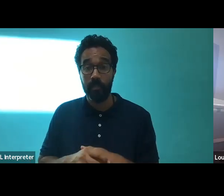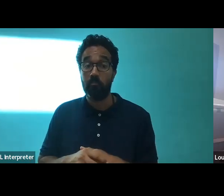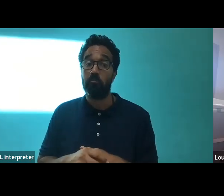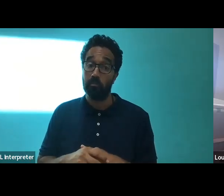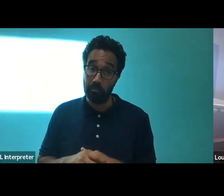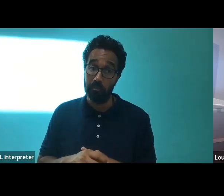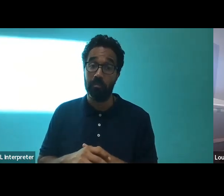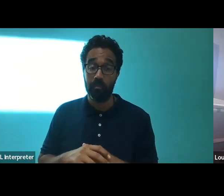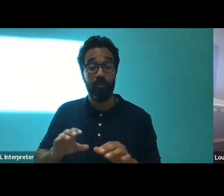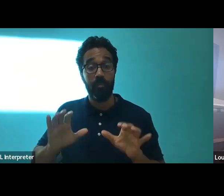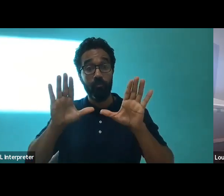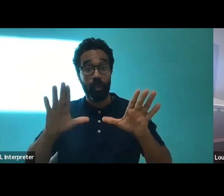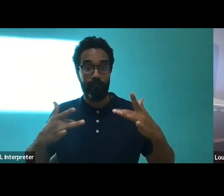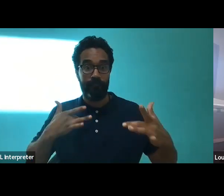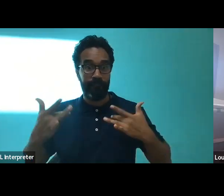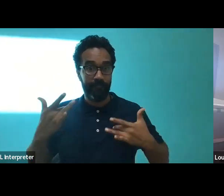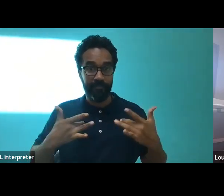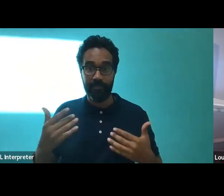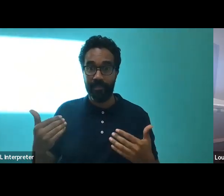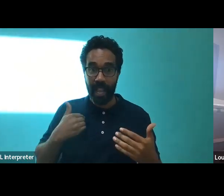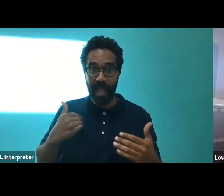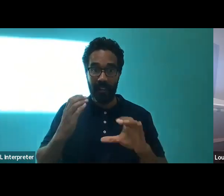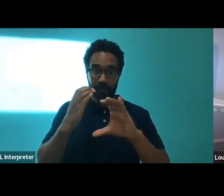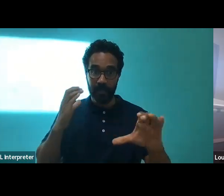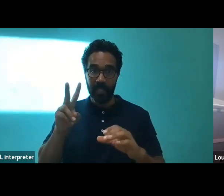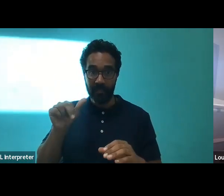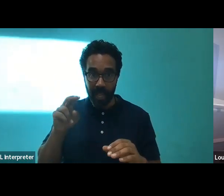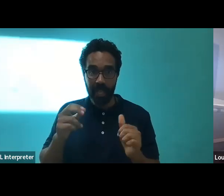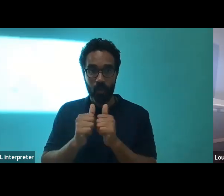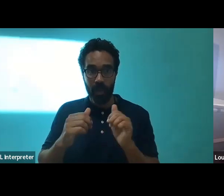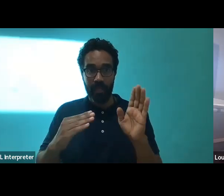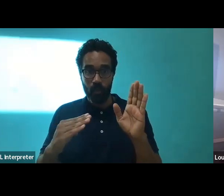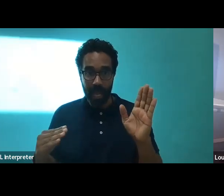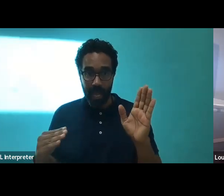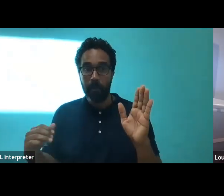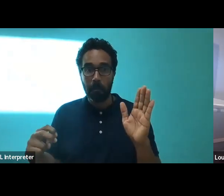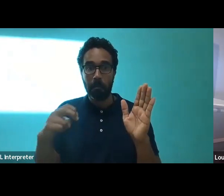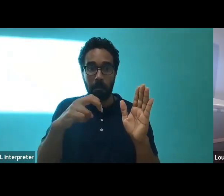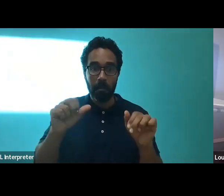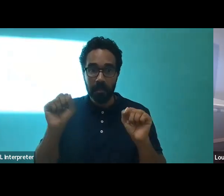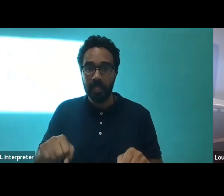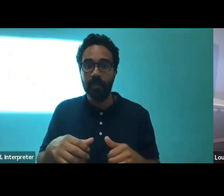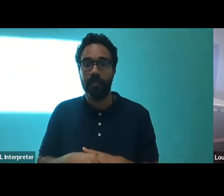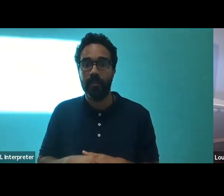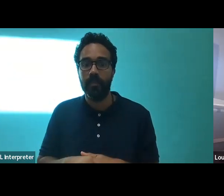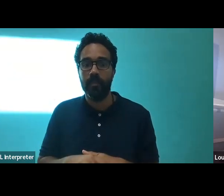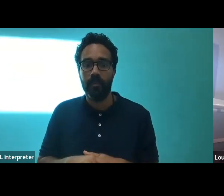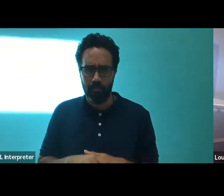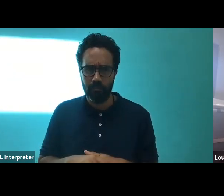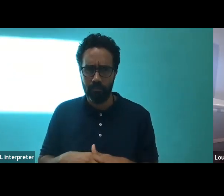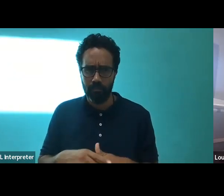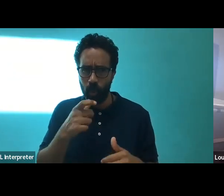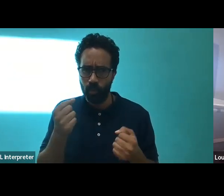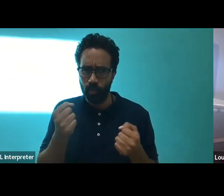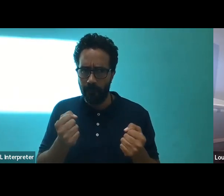which was great. We were so excited. Okay, here we have accessible transportation. But then the dilemma was we needed drivers.